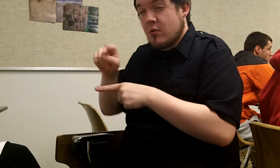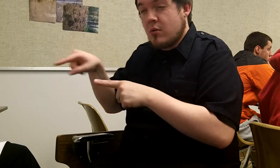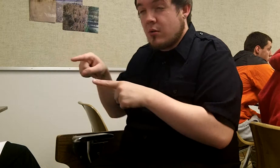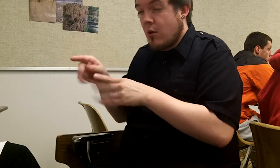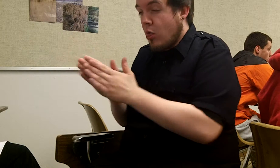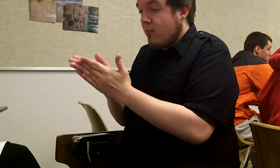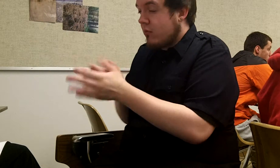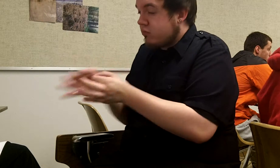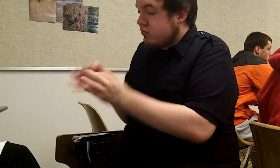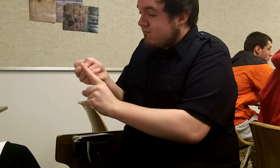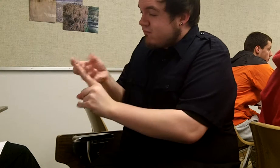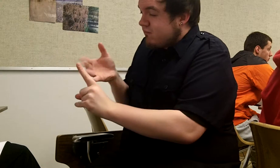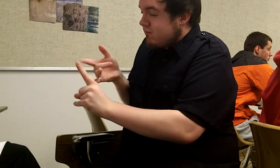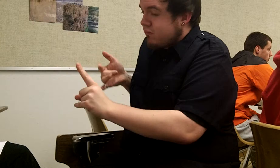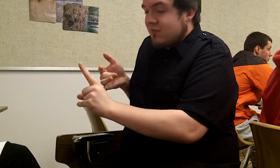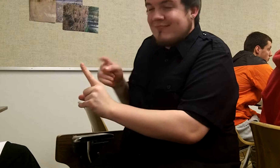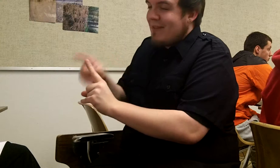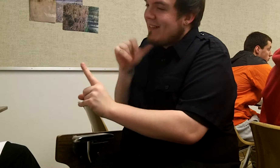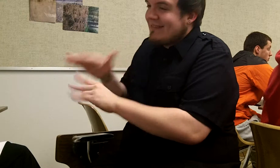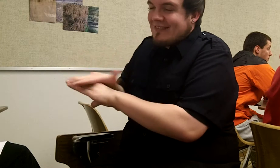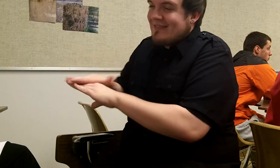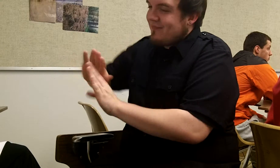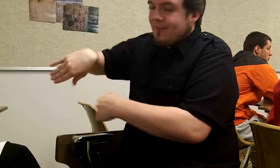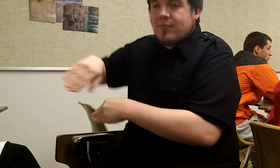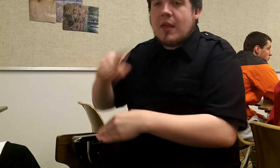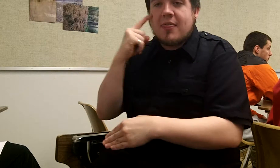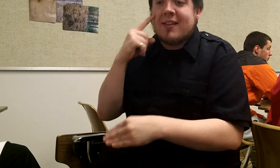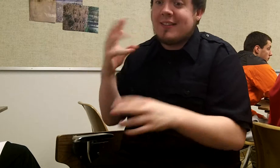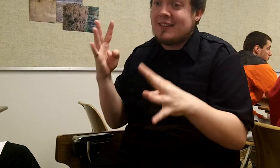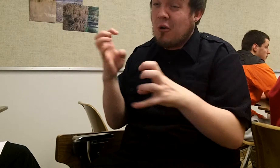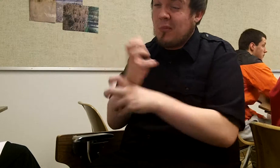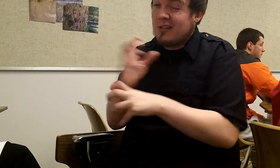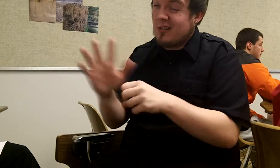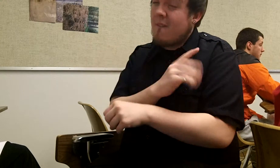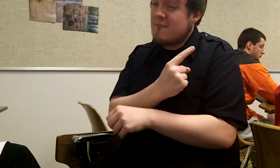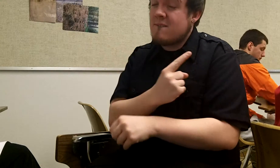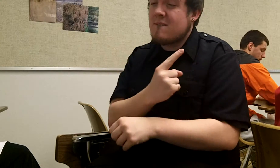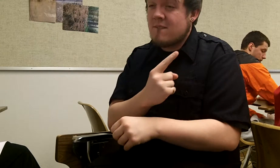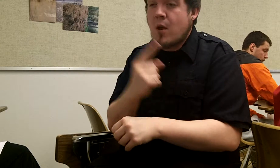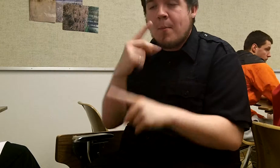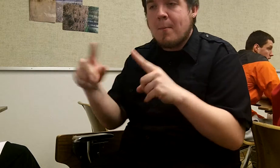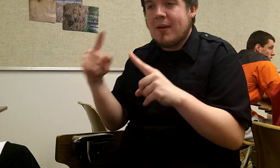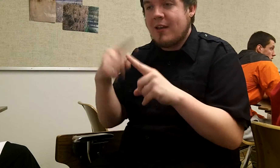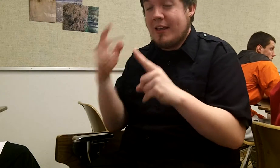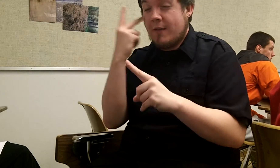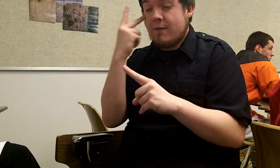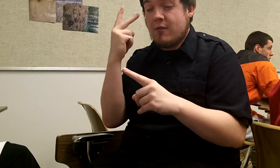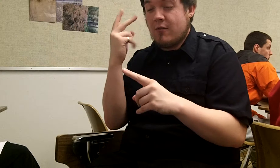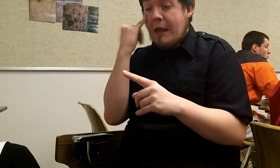because I think this is complex enough. But if you're reading about this in the text, this is the canonical WINT pathway. For